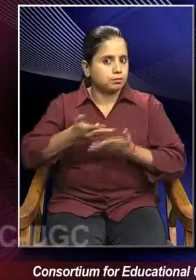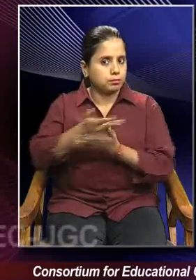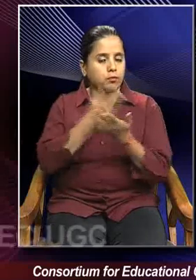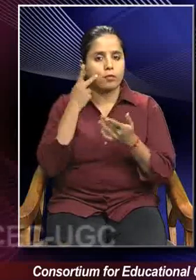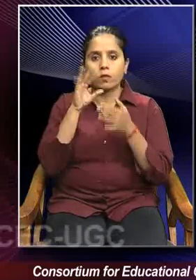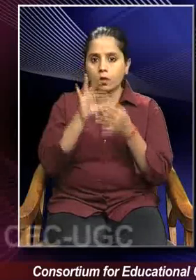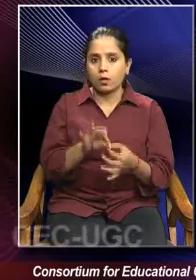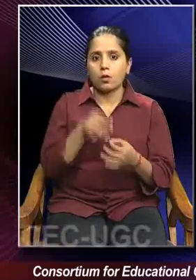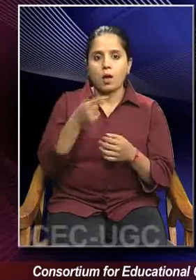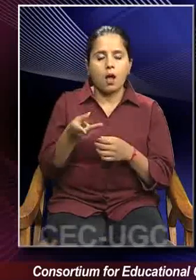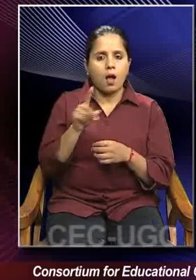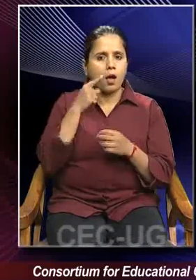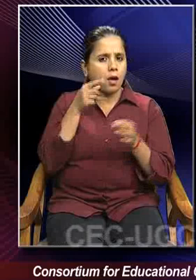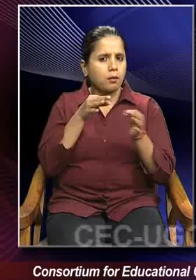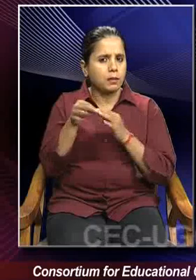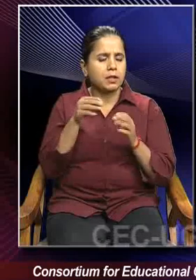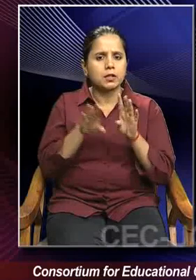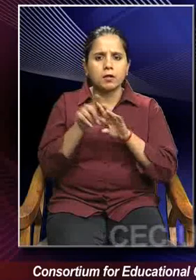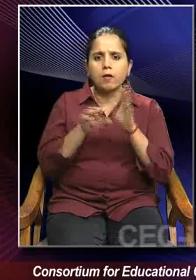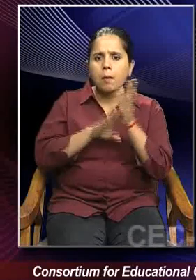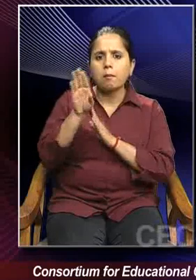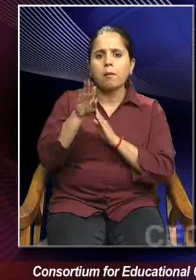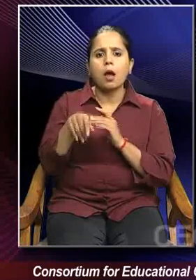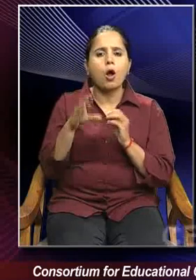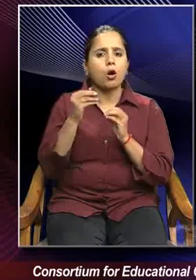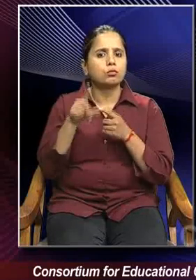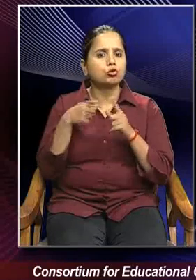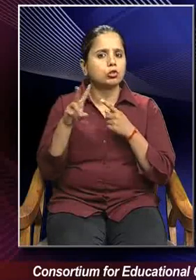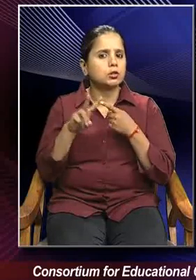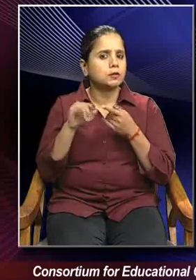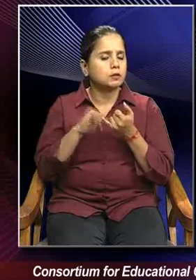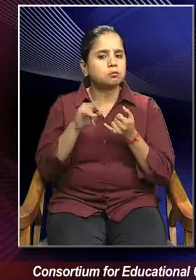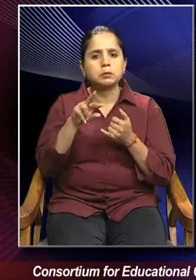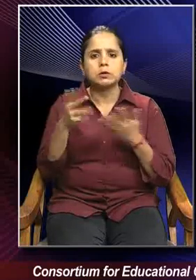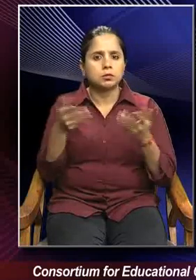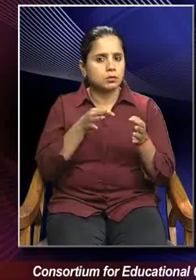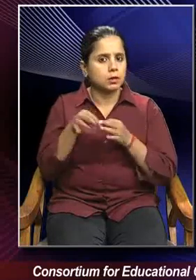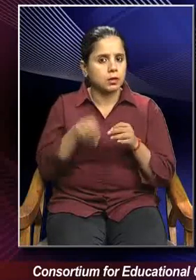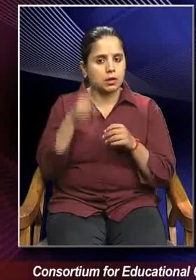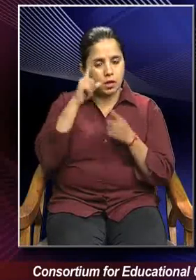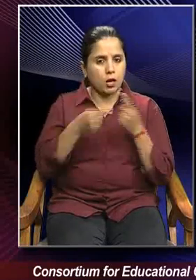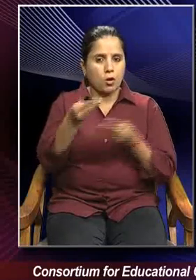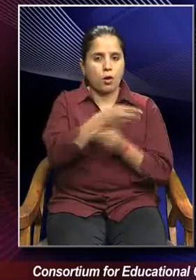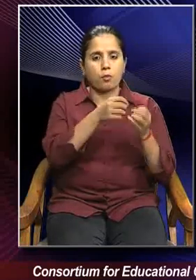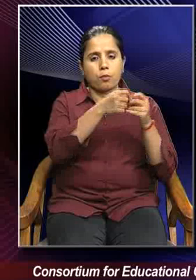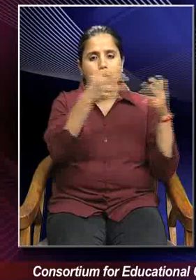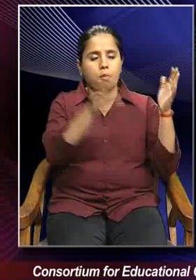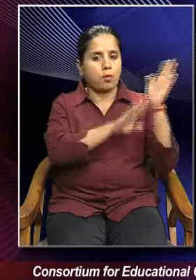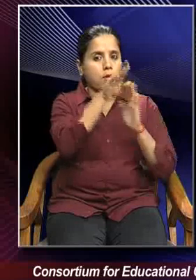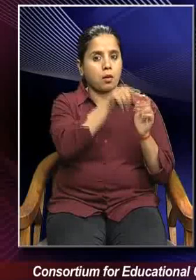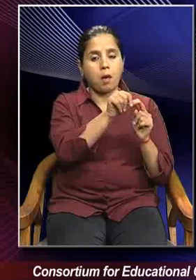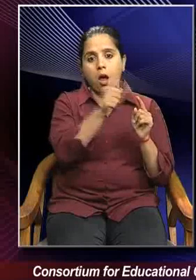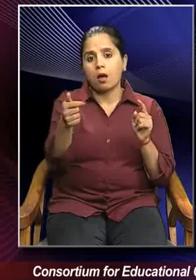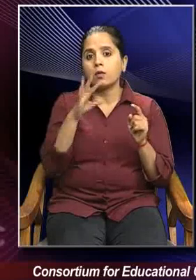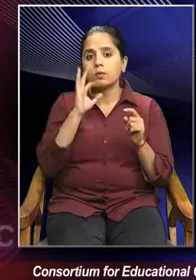regarding redefining development objectives beyond economic growth have been sparked